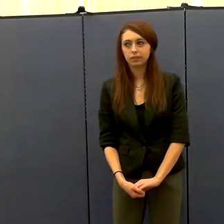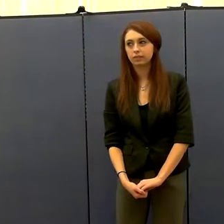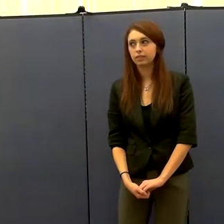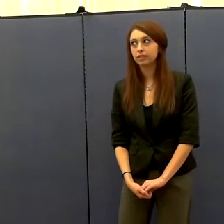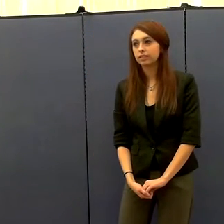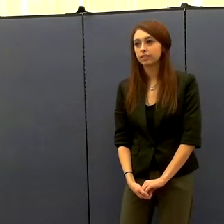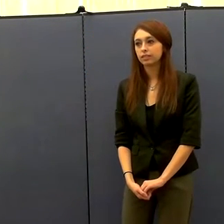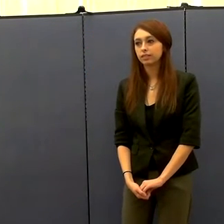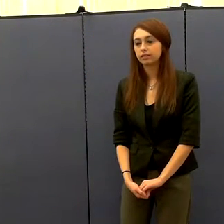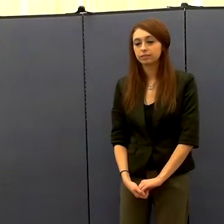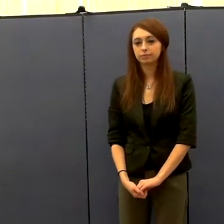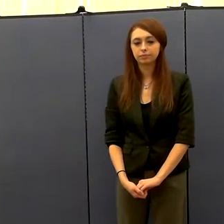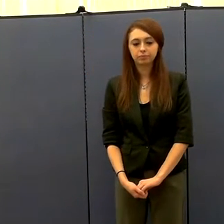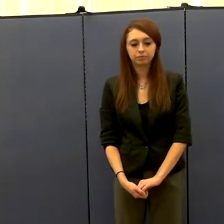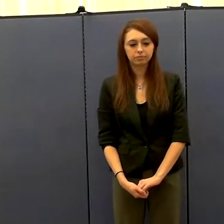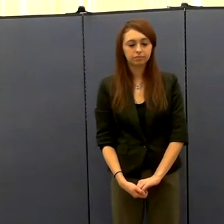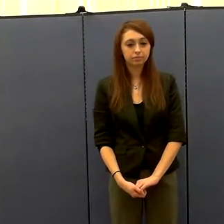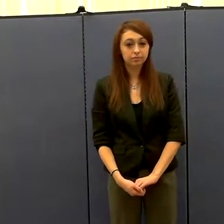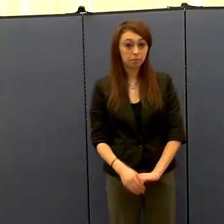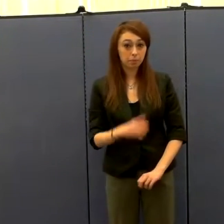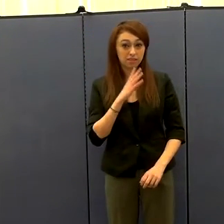While they're fixing that, am I talking too fast?